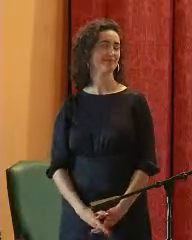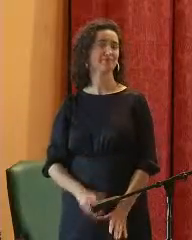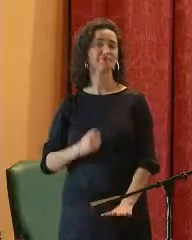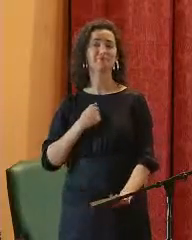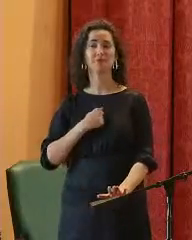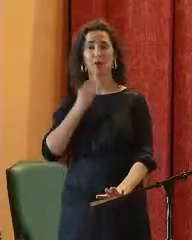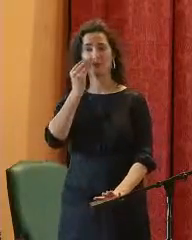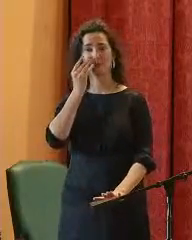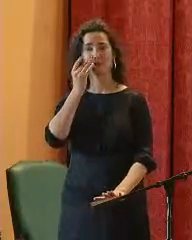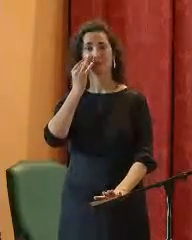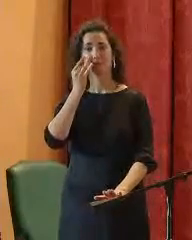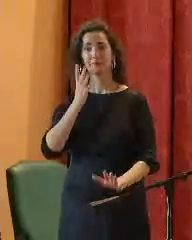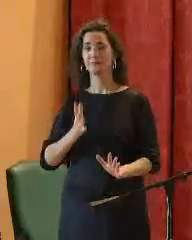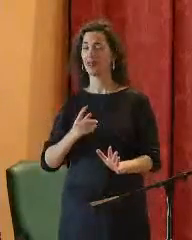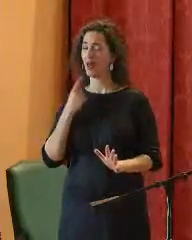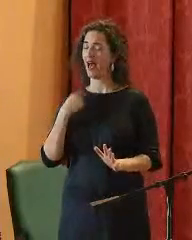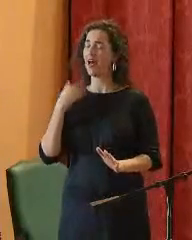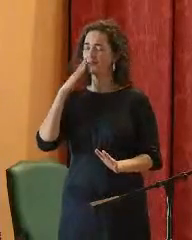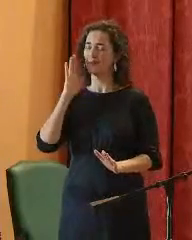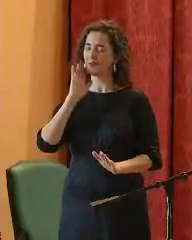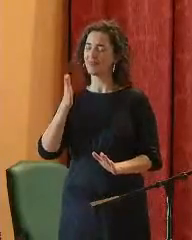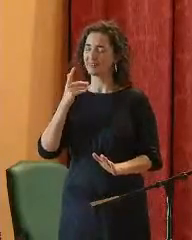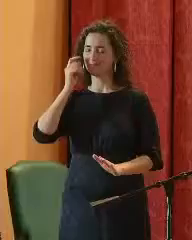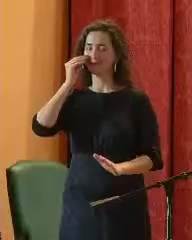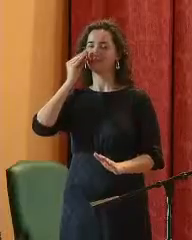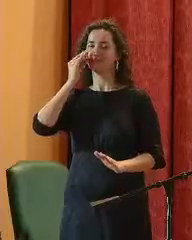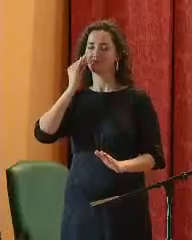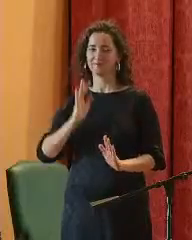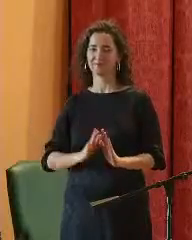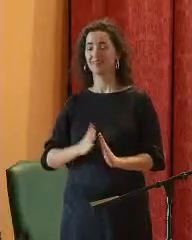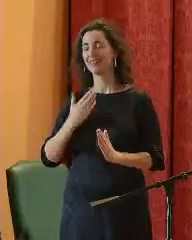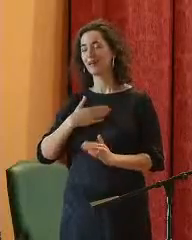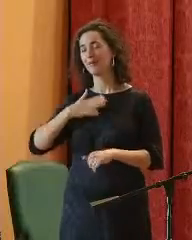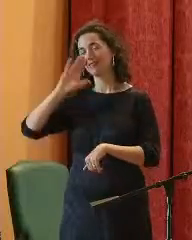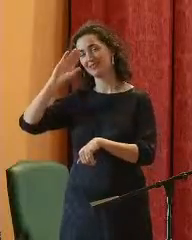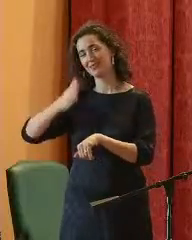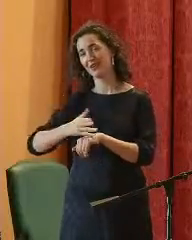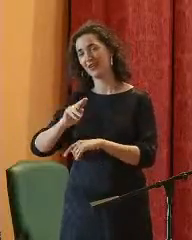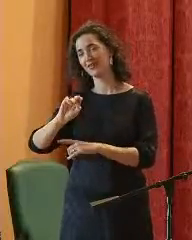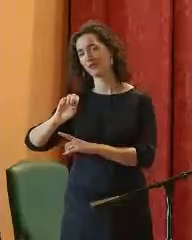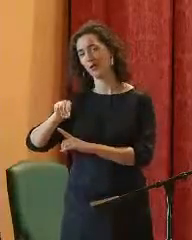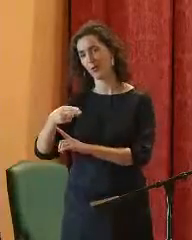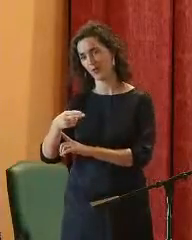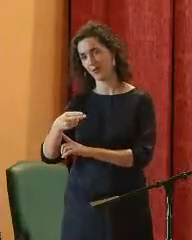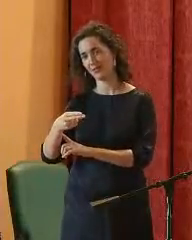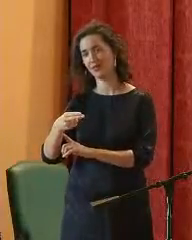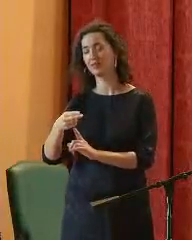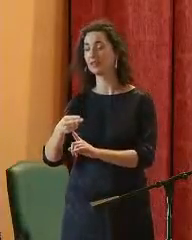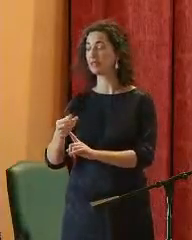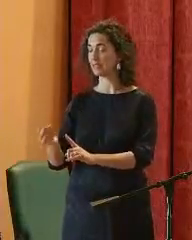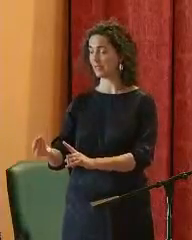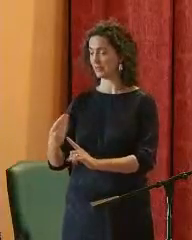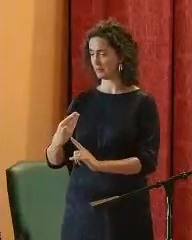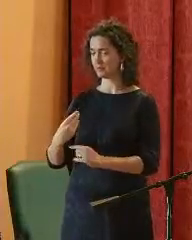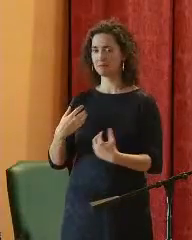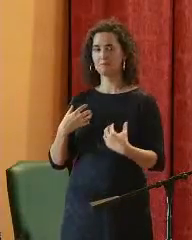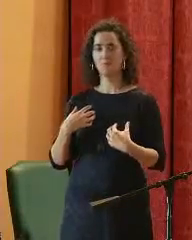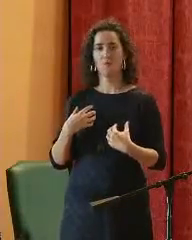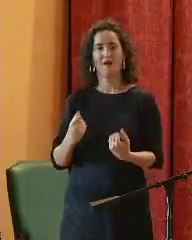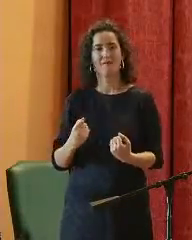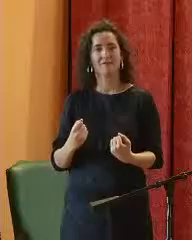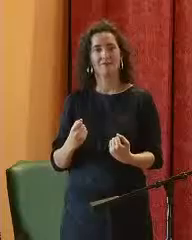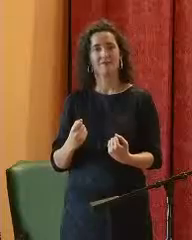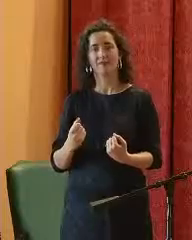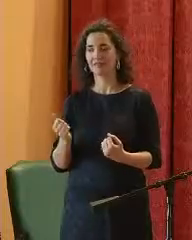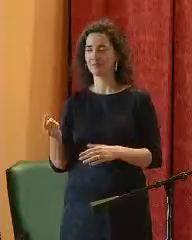Sorry, I wasn't going to do this. Thank you to my son, Noah, who made me brave enough to come and